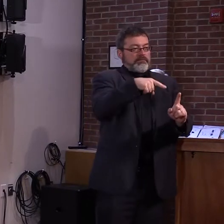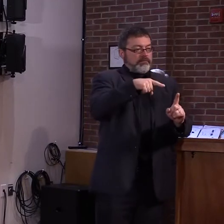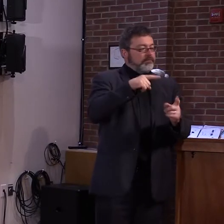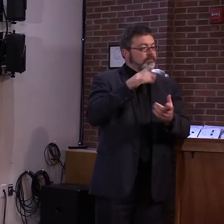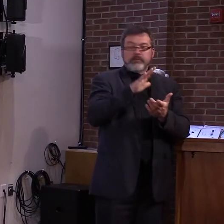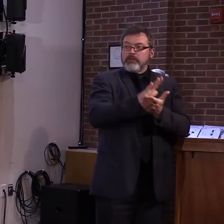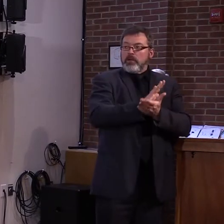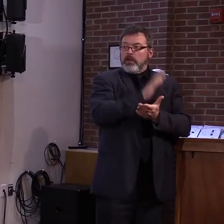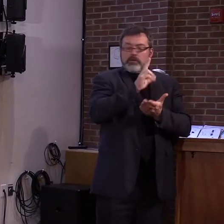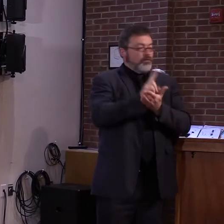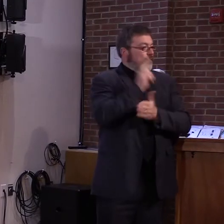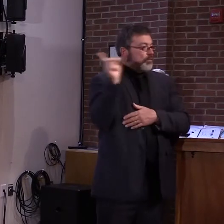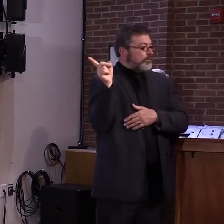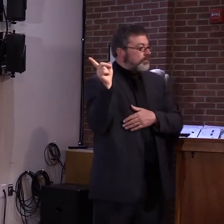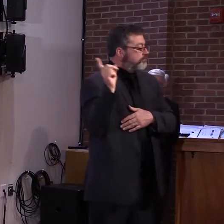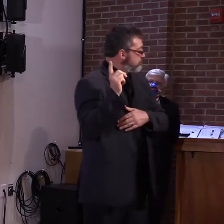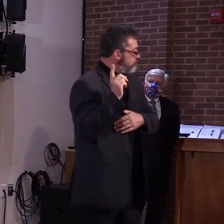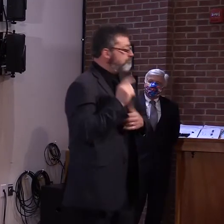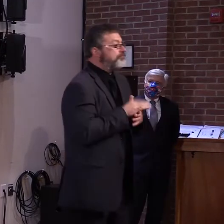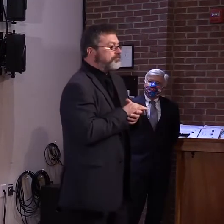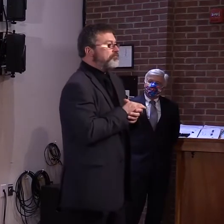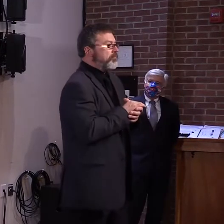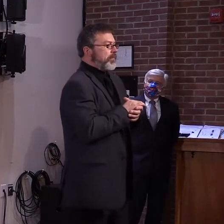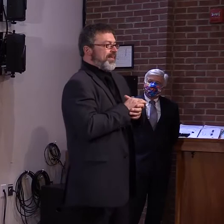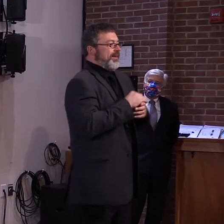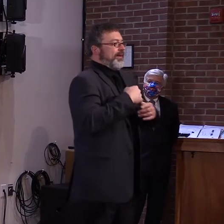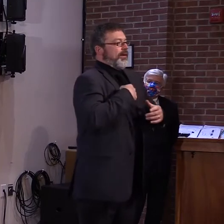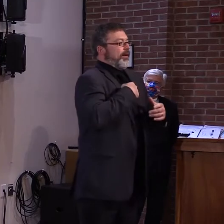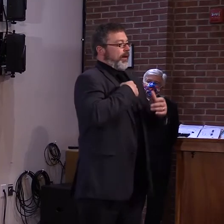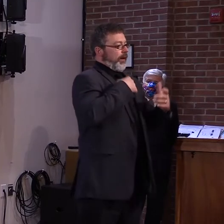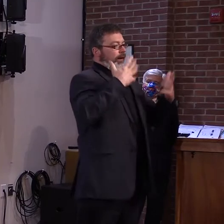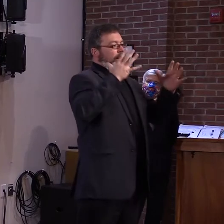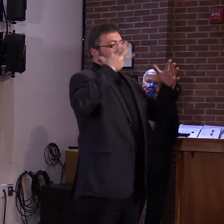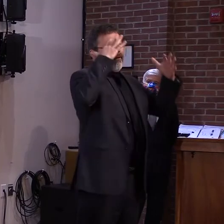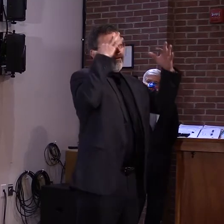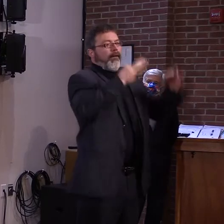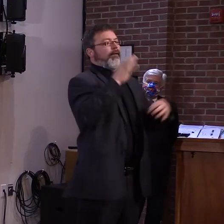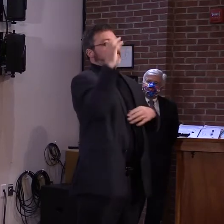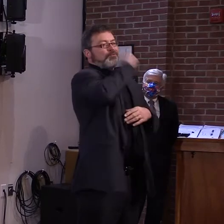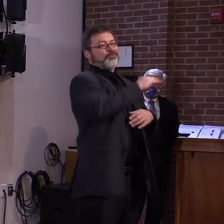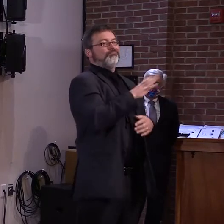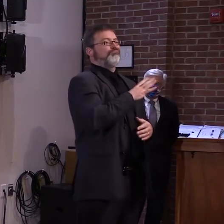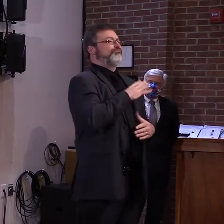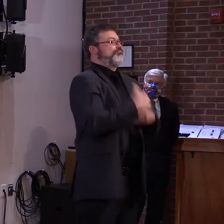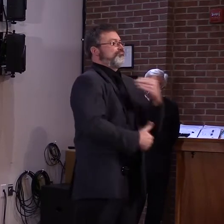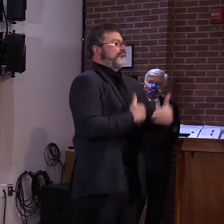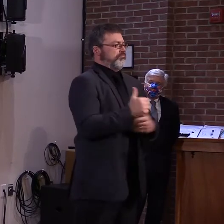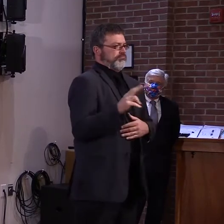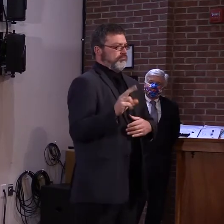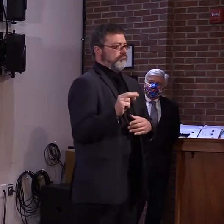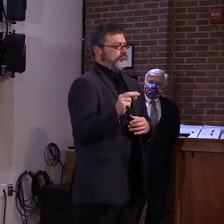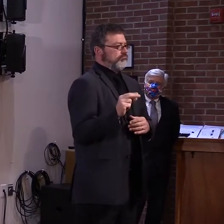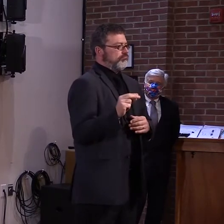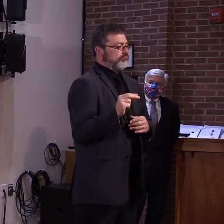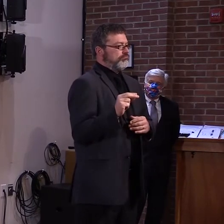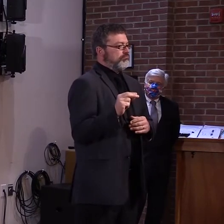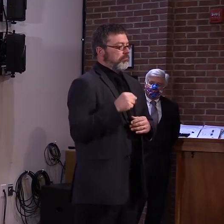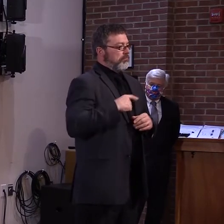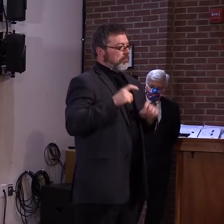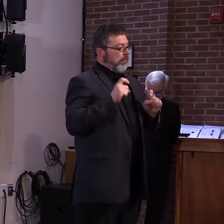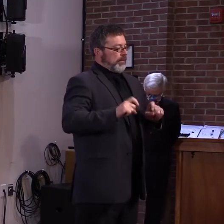can't as colleges and universities rest on our laurels. It has been successful thus far. but we have to remain vigilant. We have to make